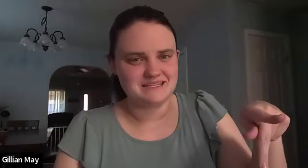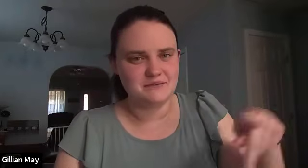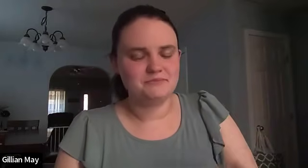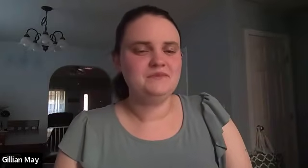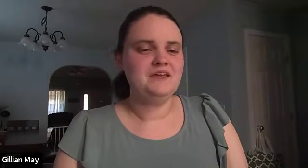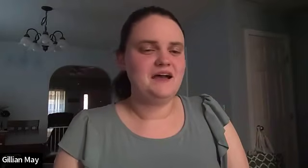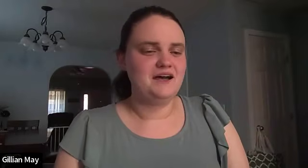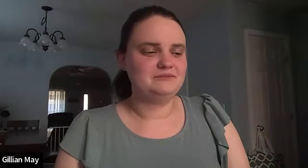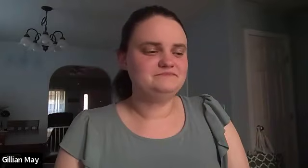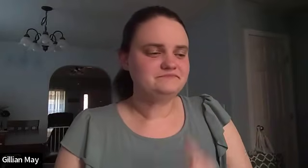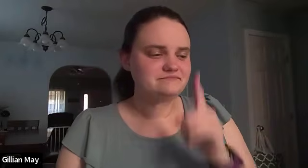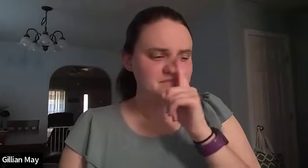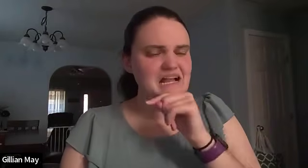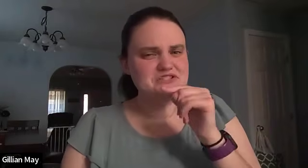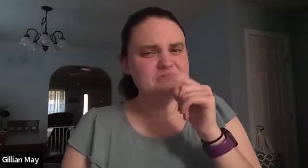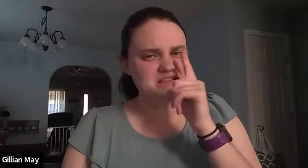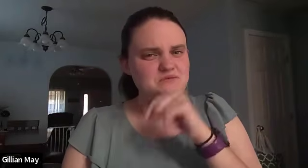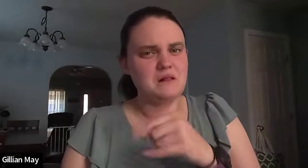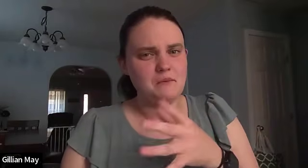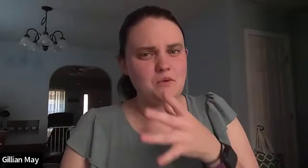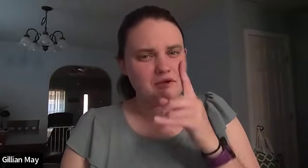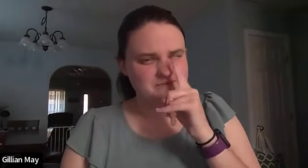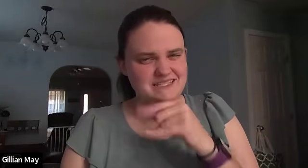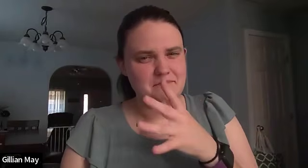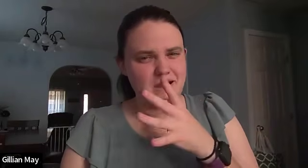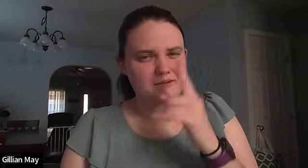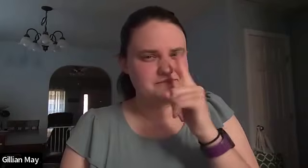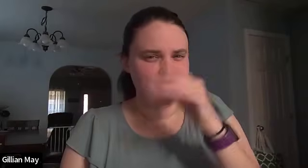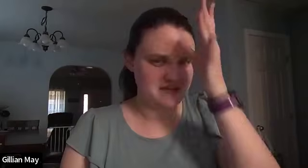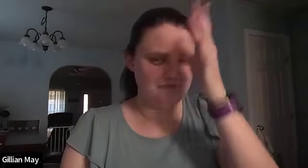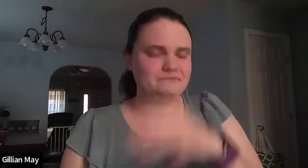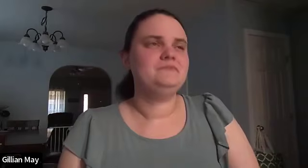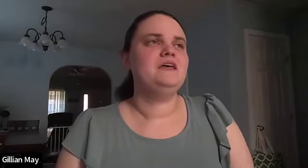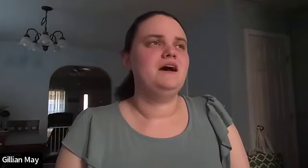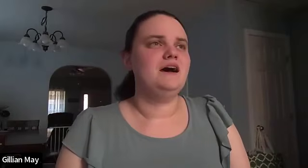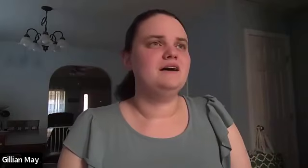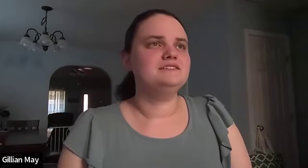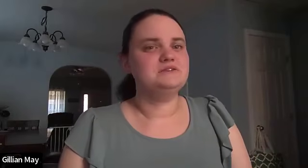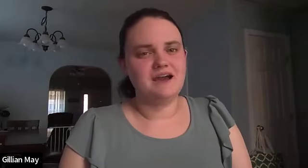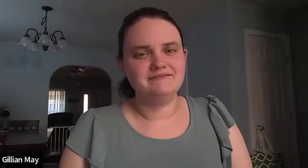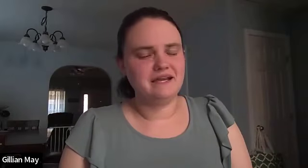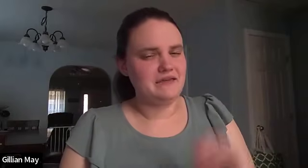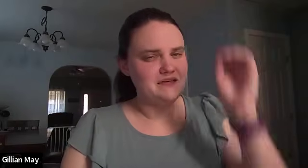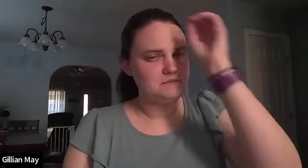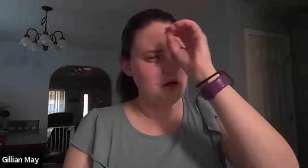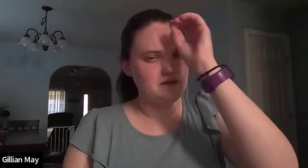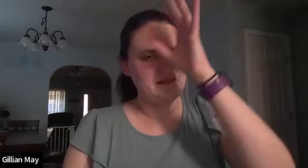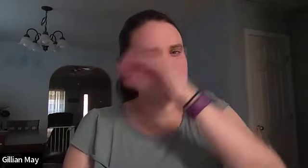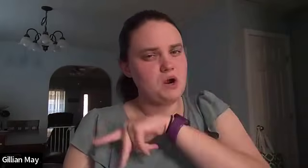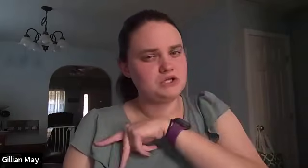step. Um, I do see this one a lot more though. Stepmom, stepdad. So yeah, again, that's a